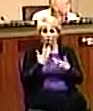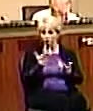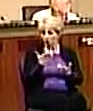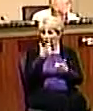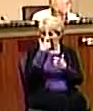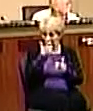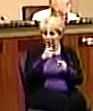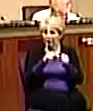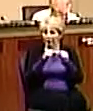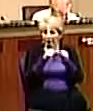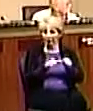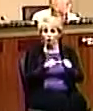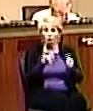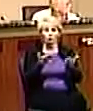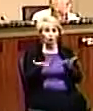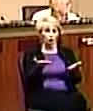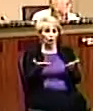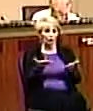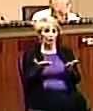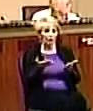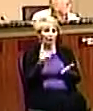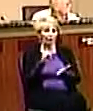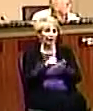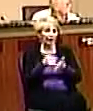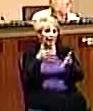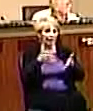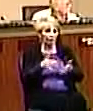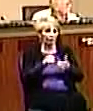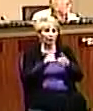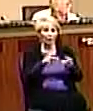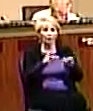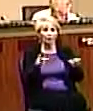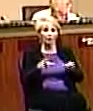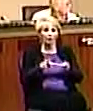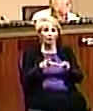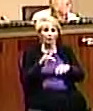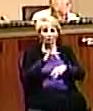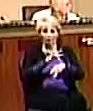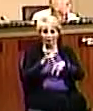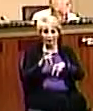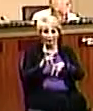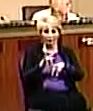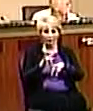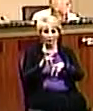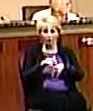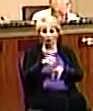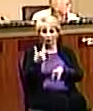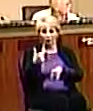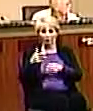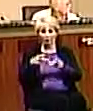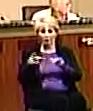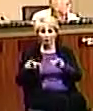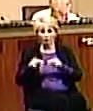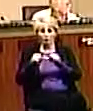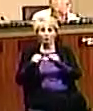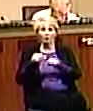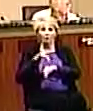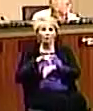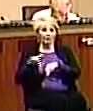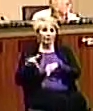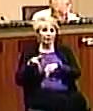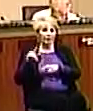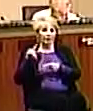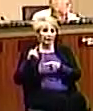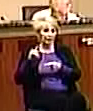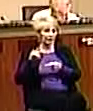in continuing to serve. Okay. That would leave the position vacancy, the other position would remain vacant until you have